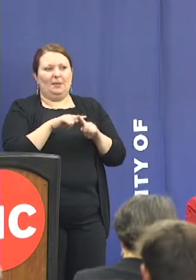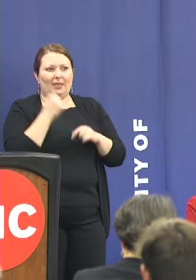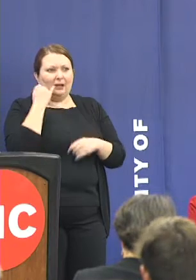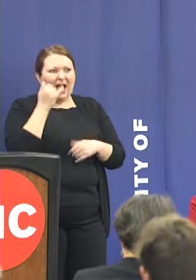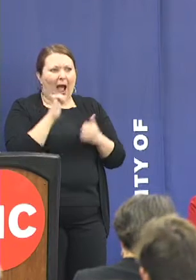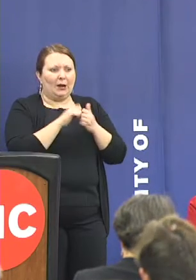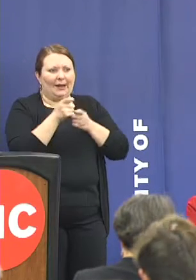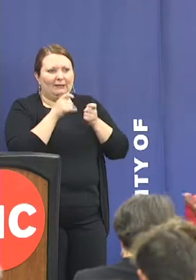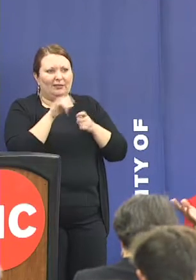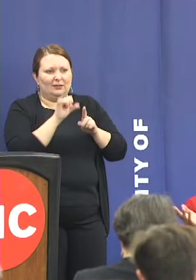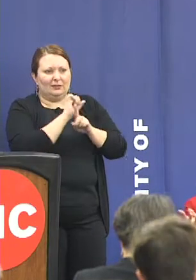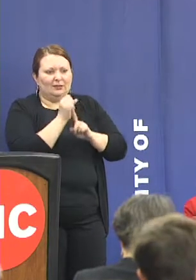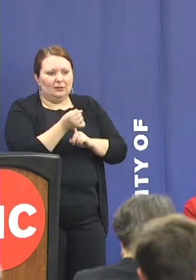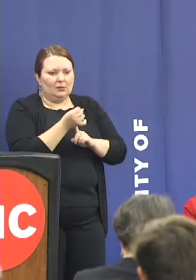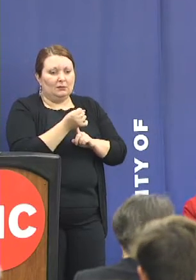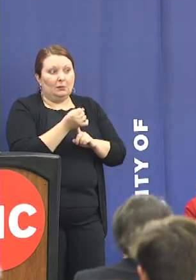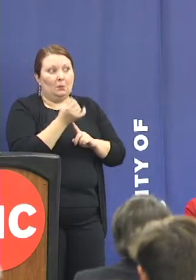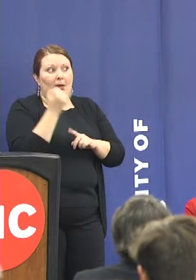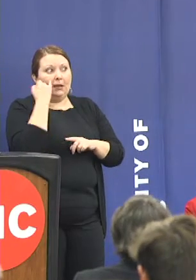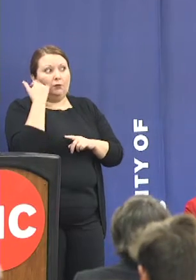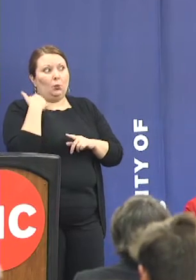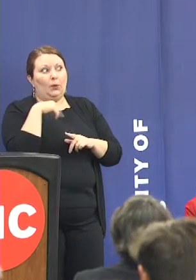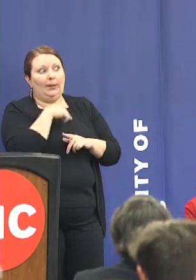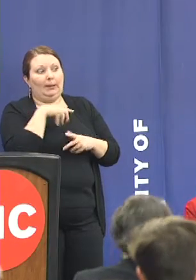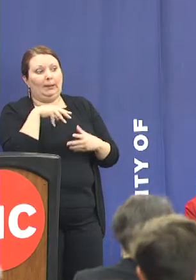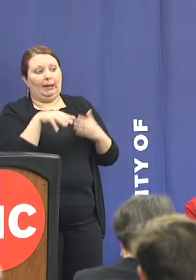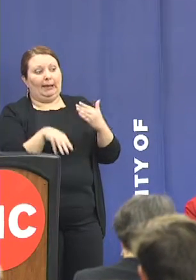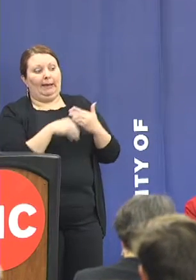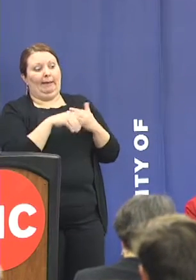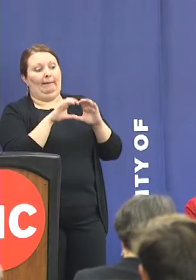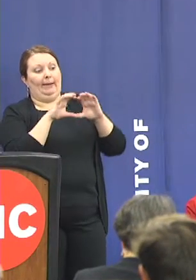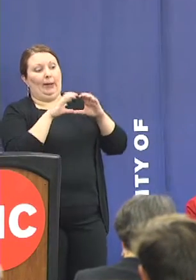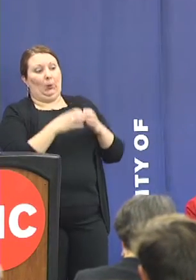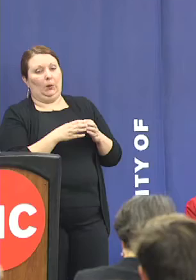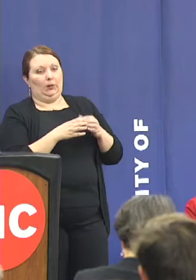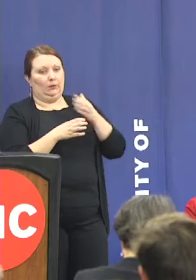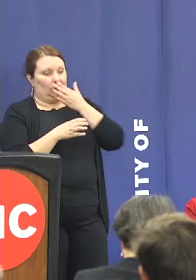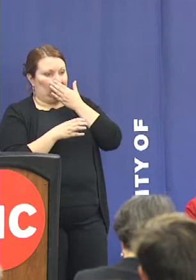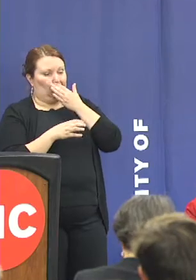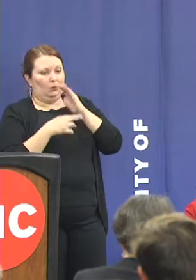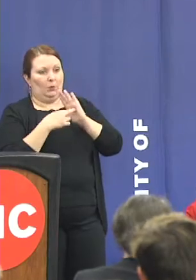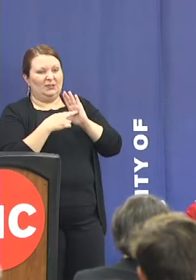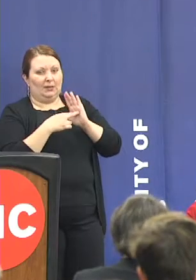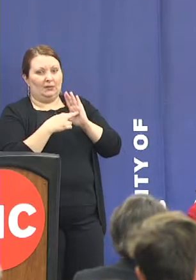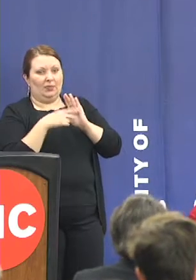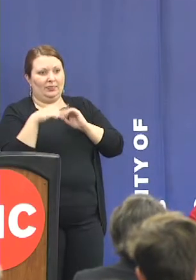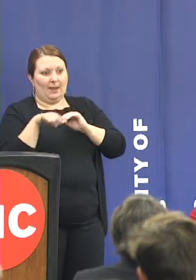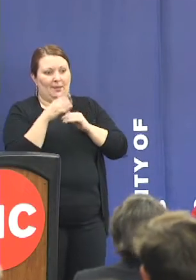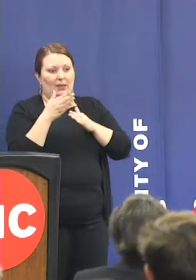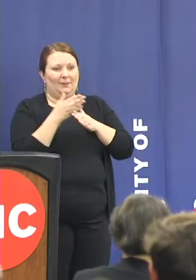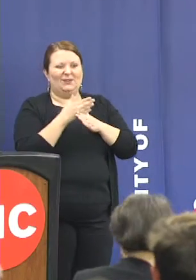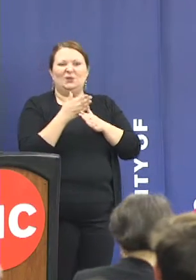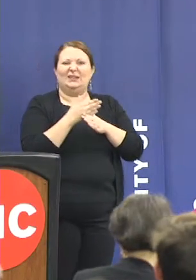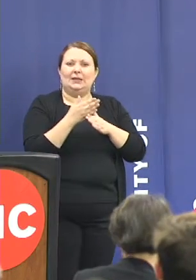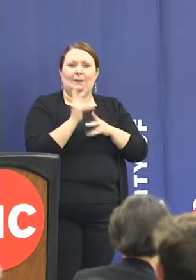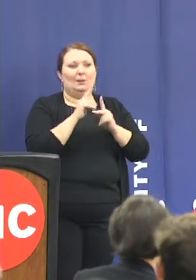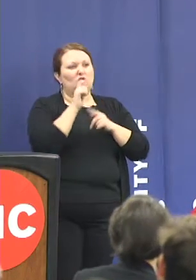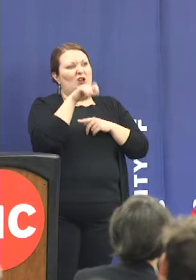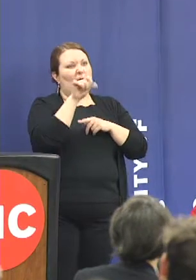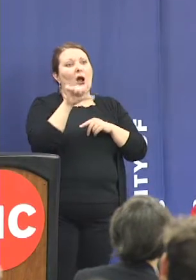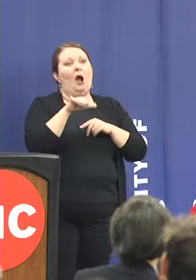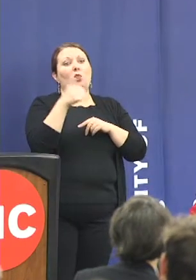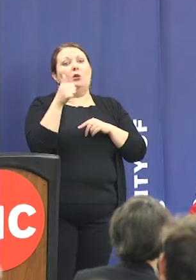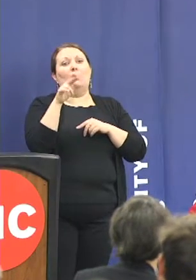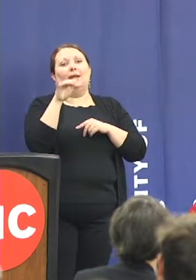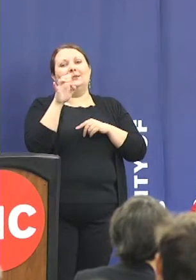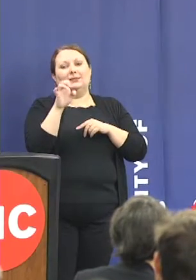way of handling that is, what if we included a category that represented them in between us, the people who check some other race,